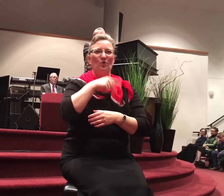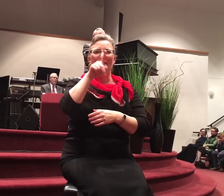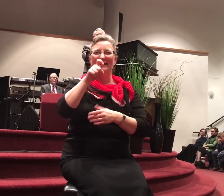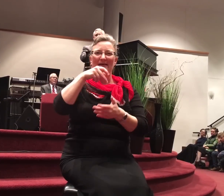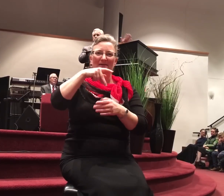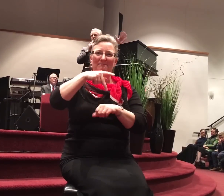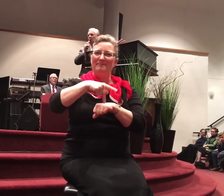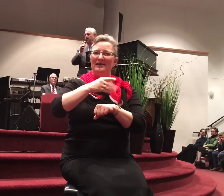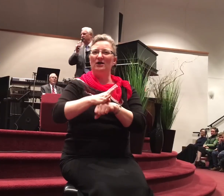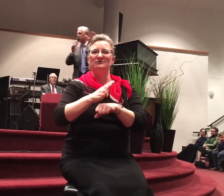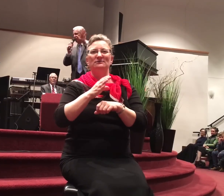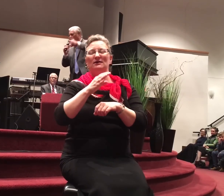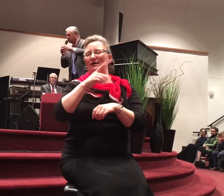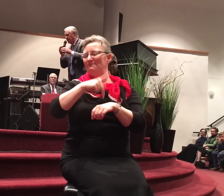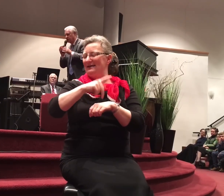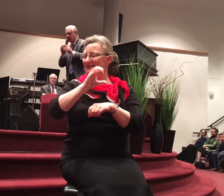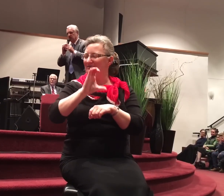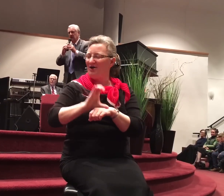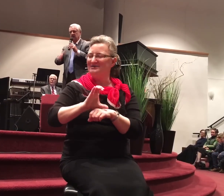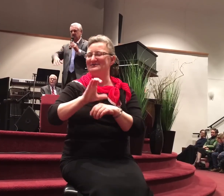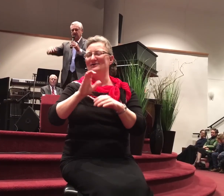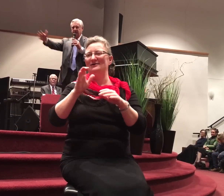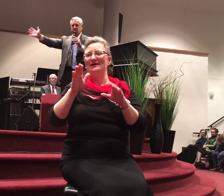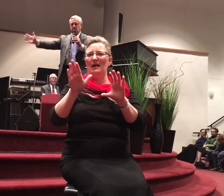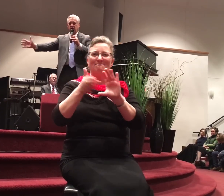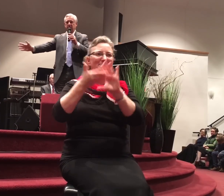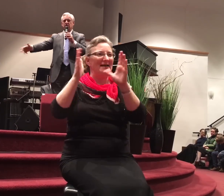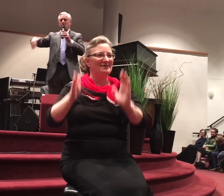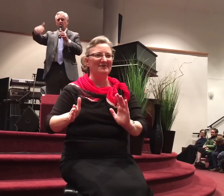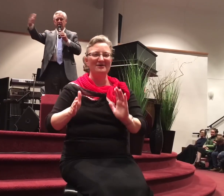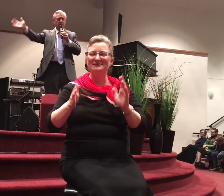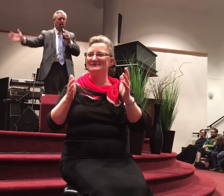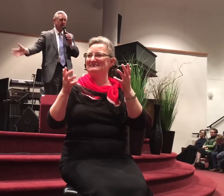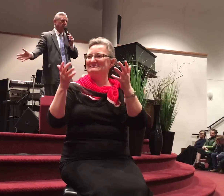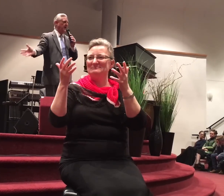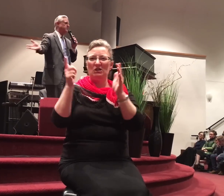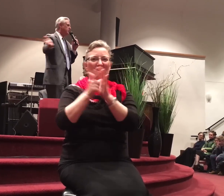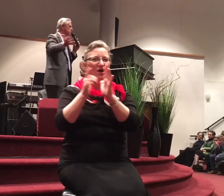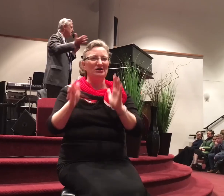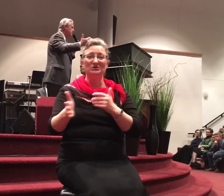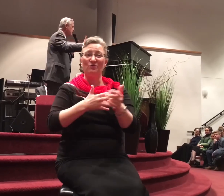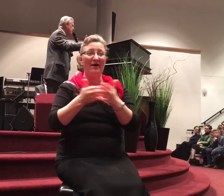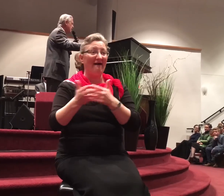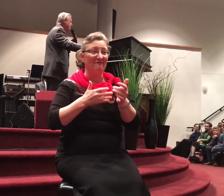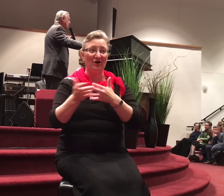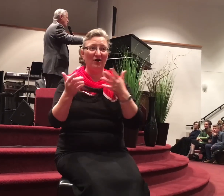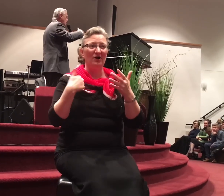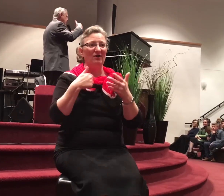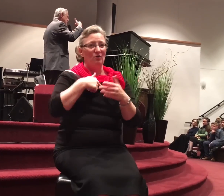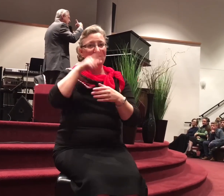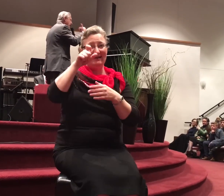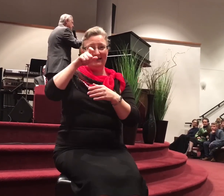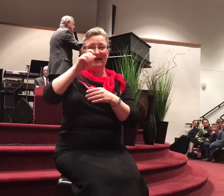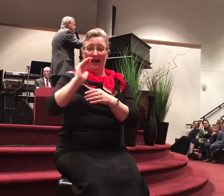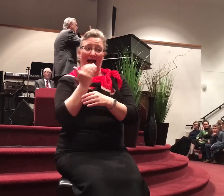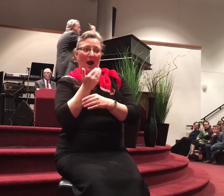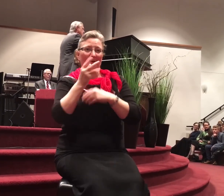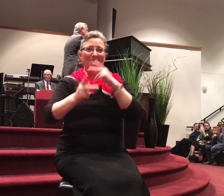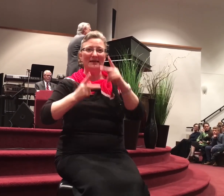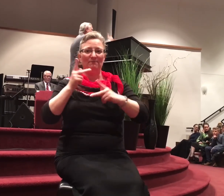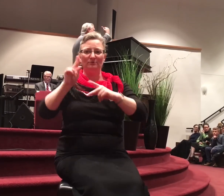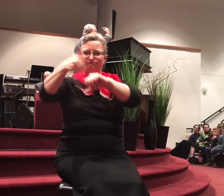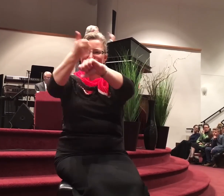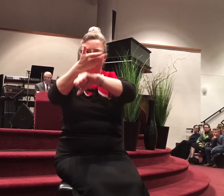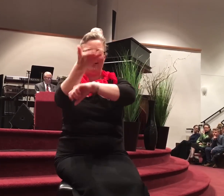bankers, doctors, lawyers, school teachers, civic servants, whatever occupation you can think of. We need